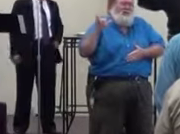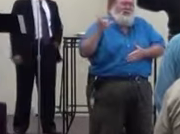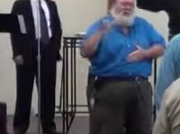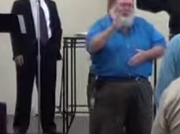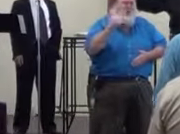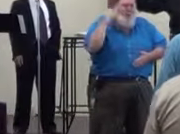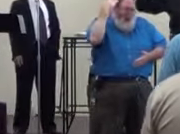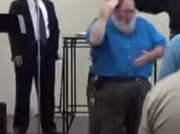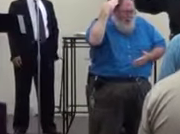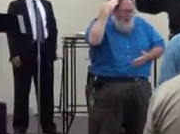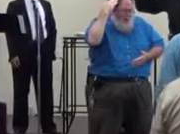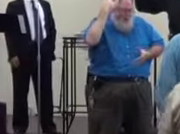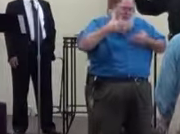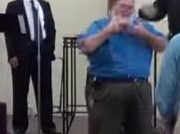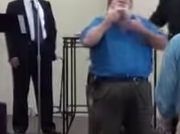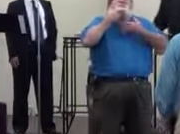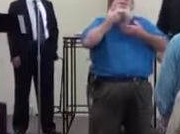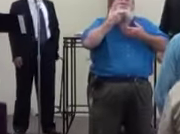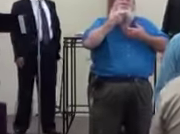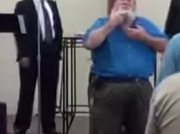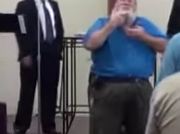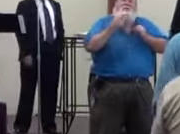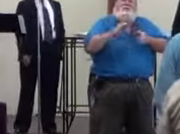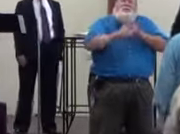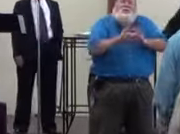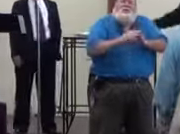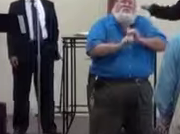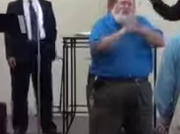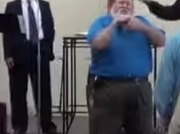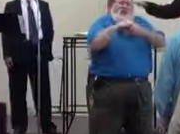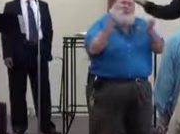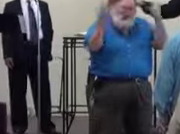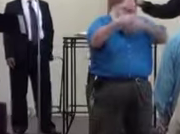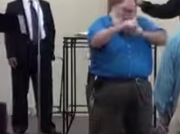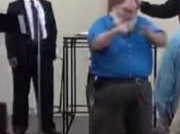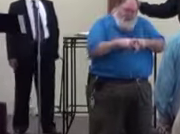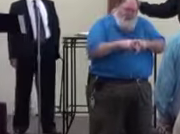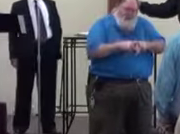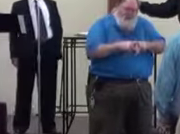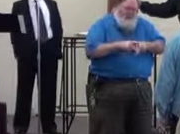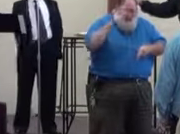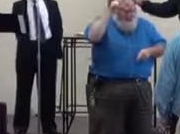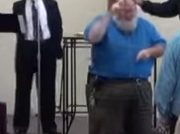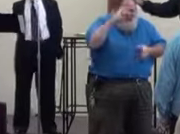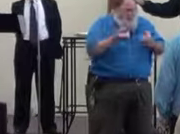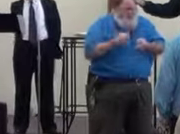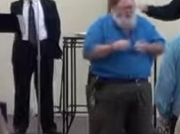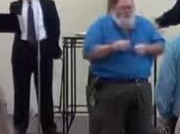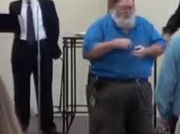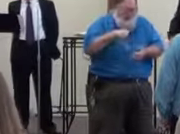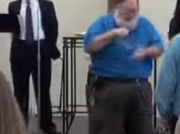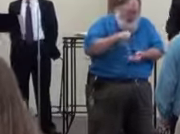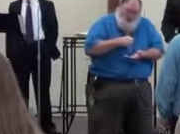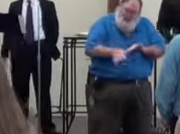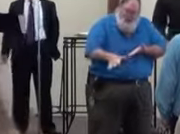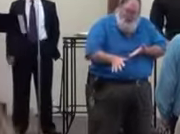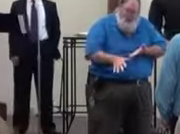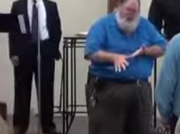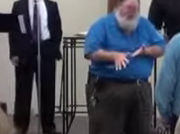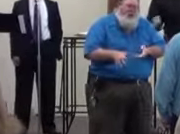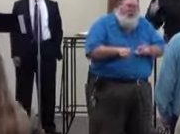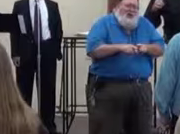high and be the light in a dark place. Satan loves you trampled in the ground like a rose. He